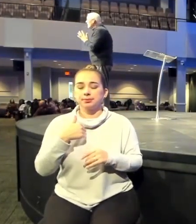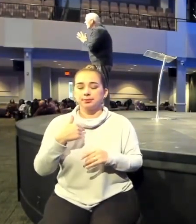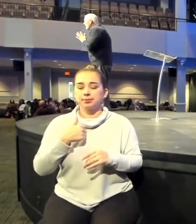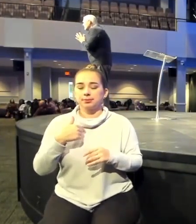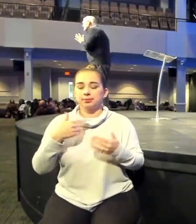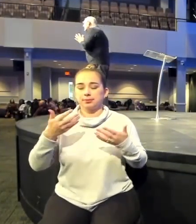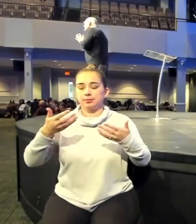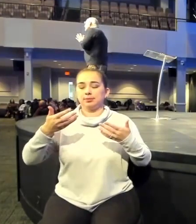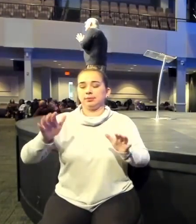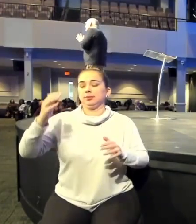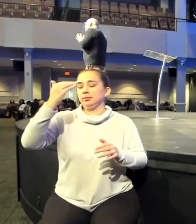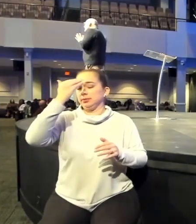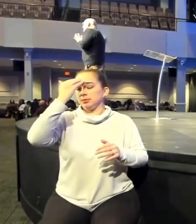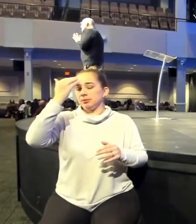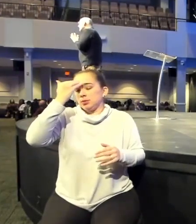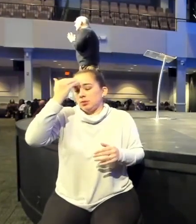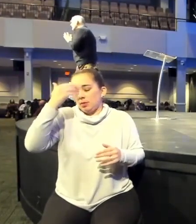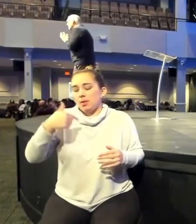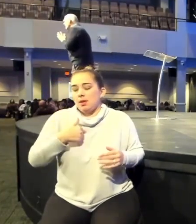I know that I'm a sinner.